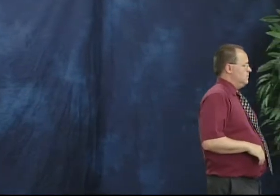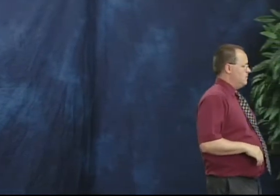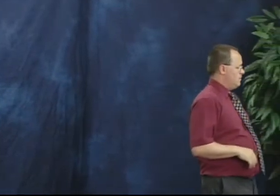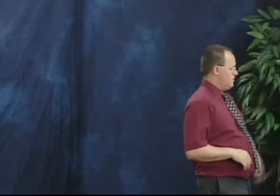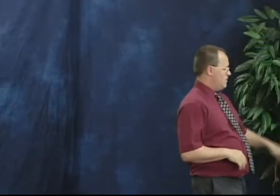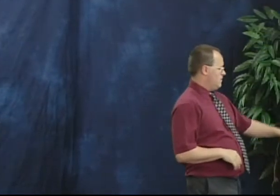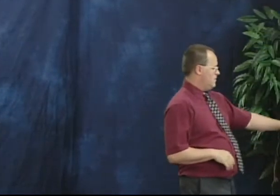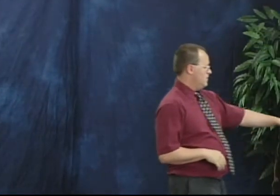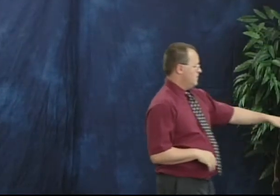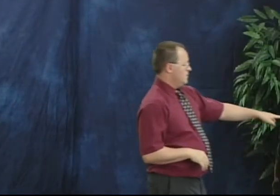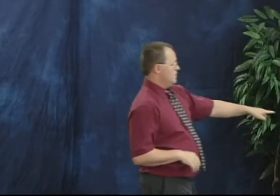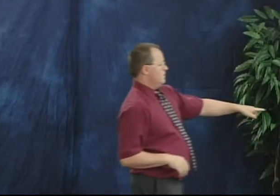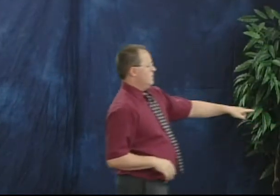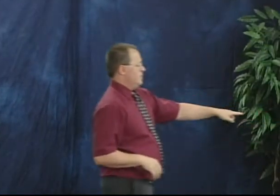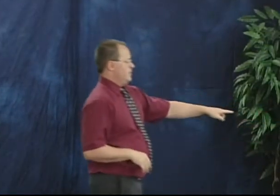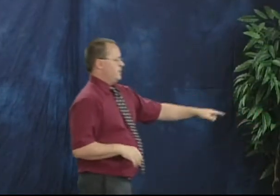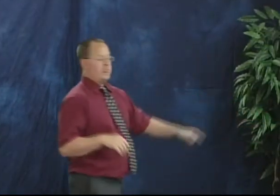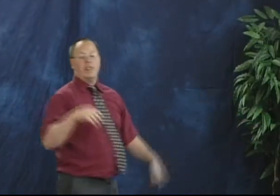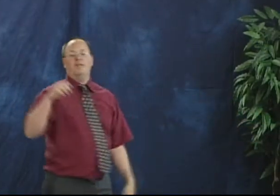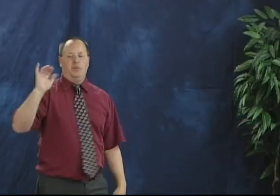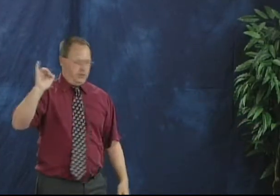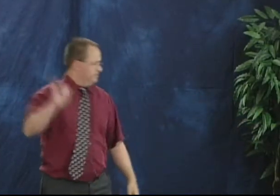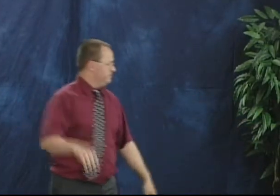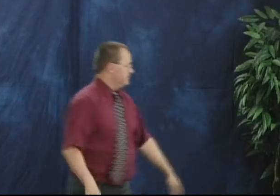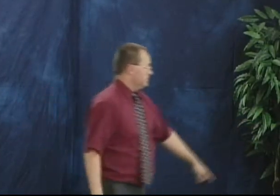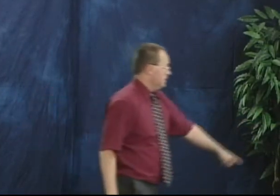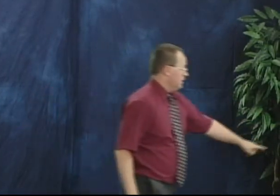unkind. And fourthly,